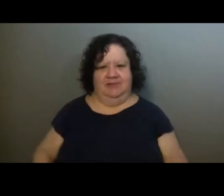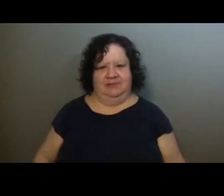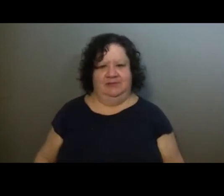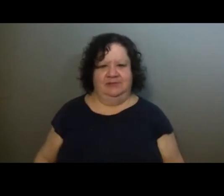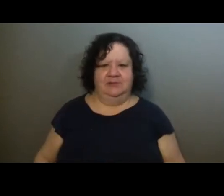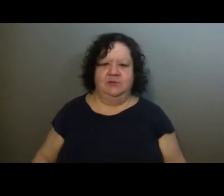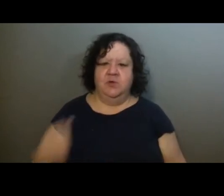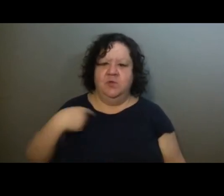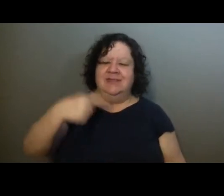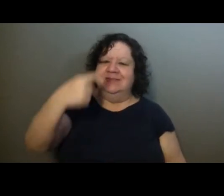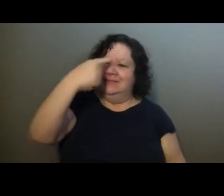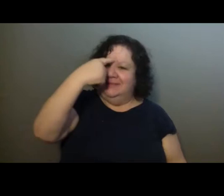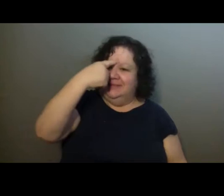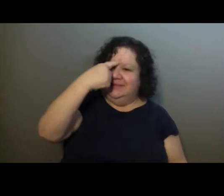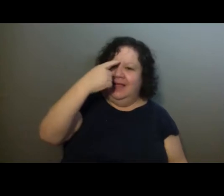afterthought.